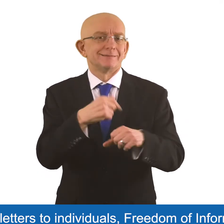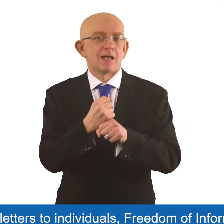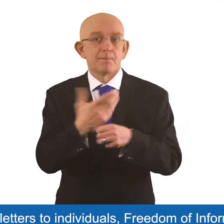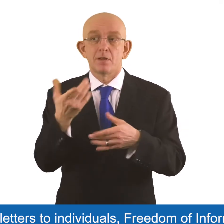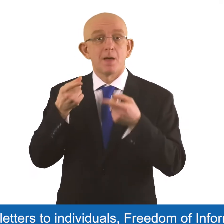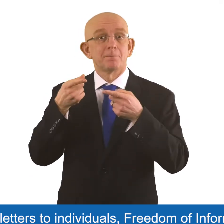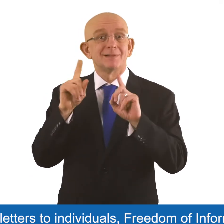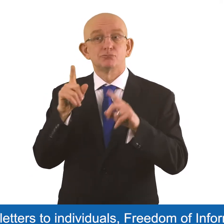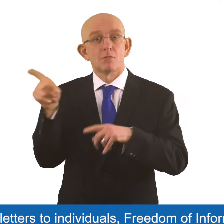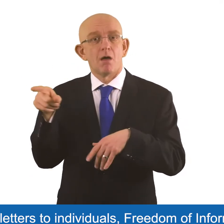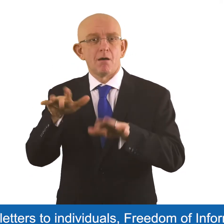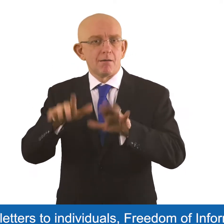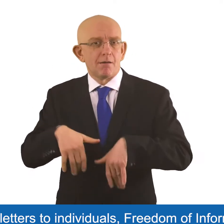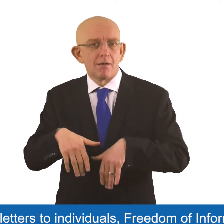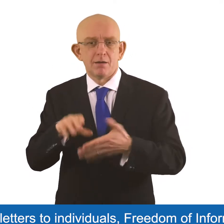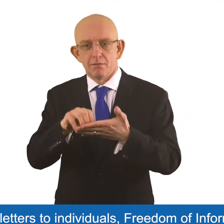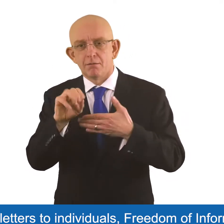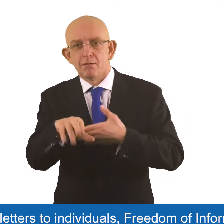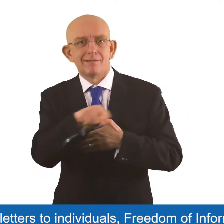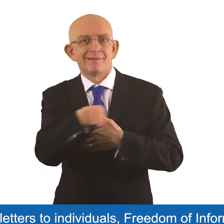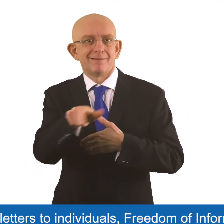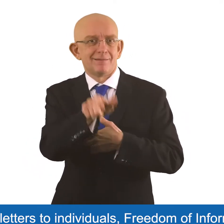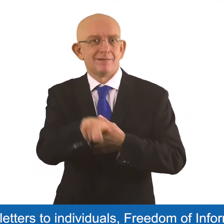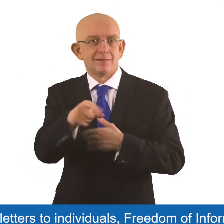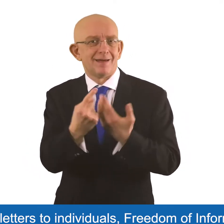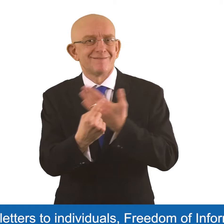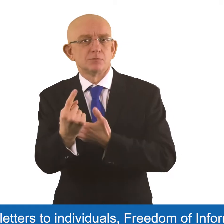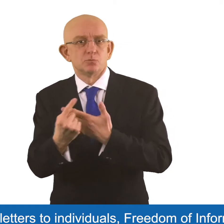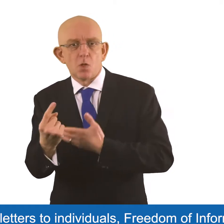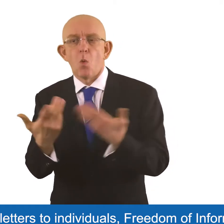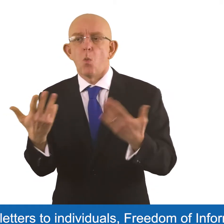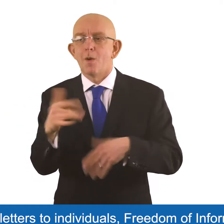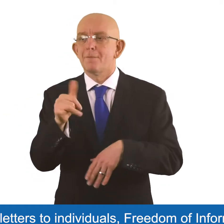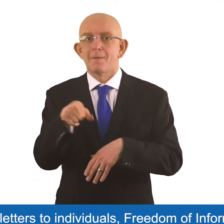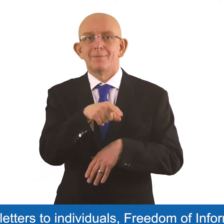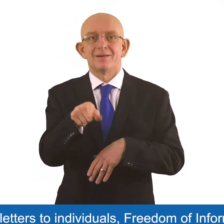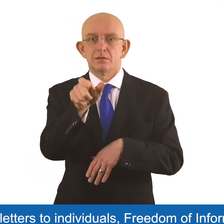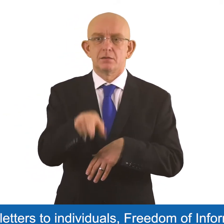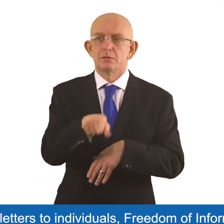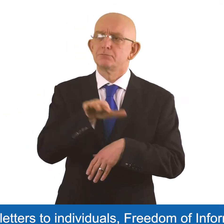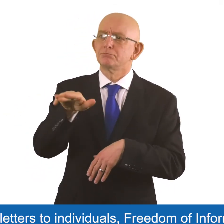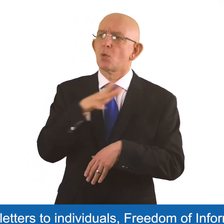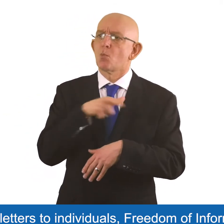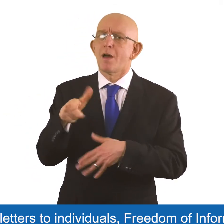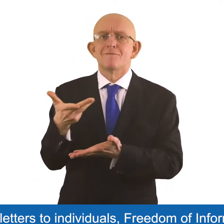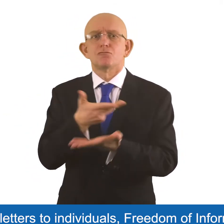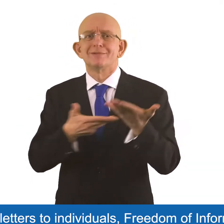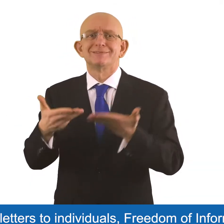Open brackets, e.g., ministerial letters to individuals, freedom of information requests, treat